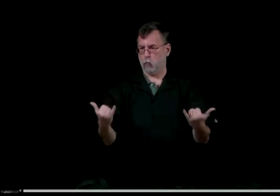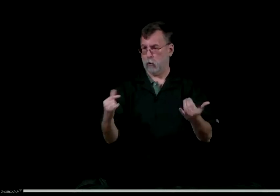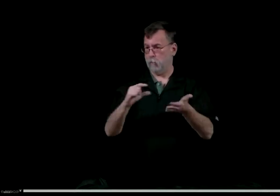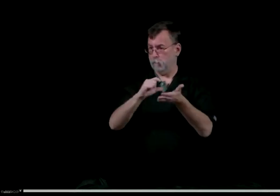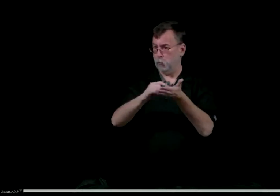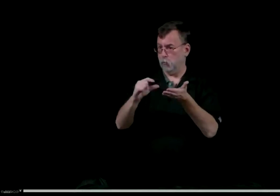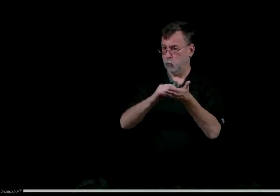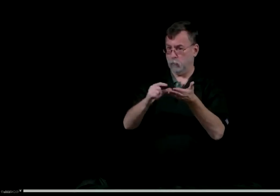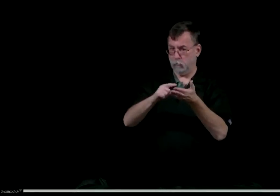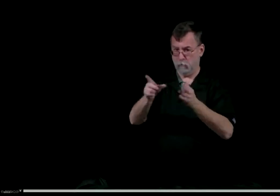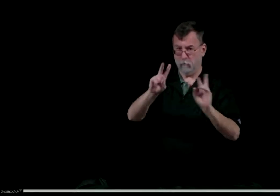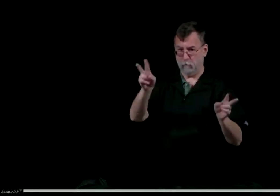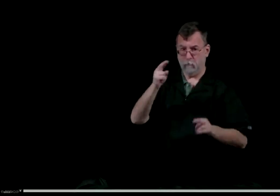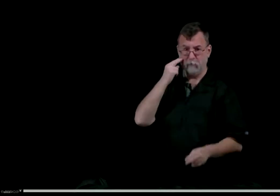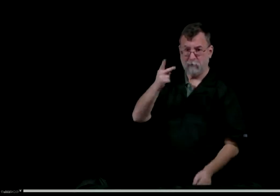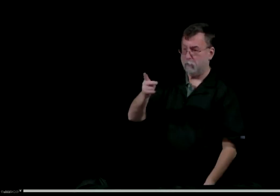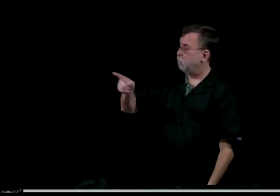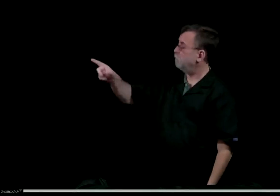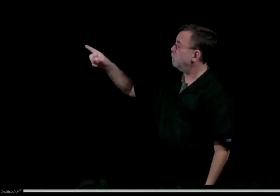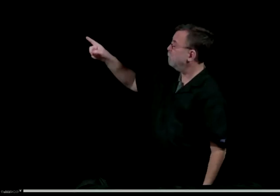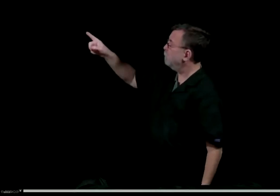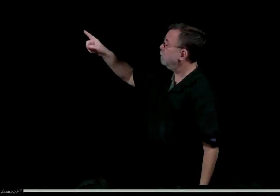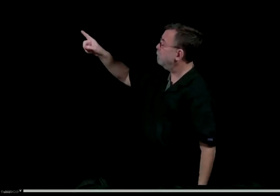I found another picture that really applies to the scriptures.